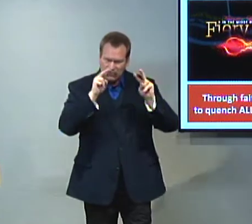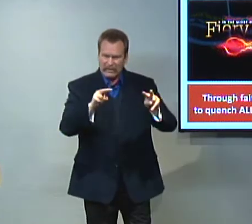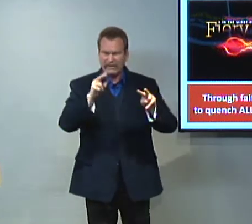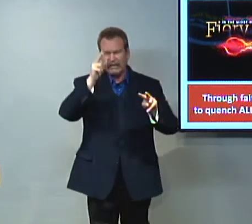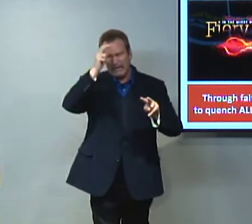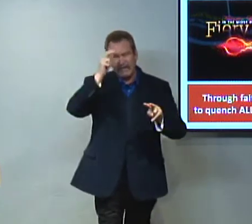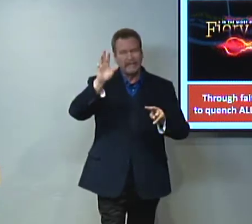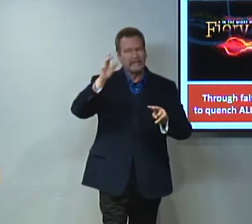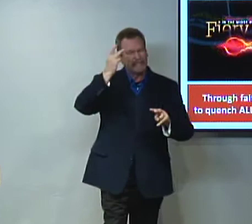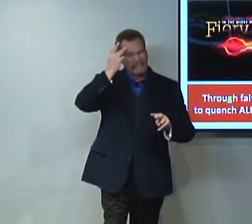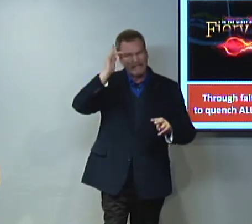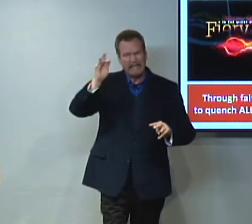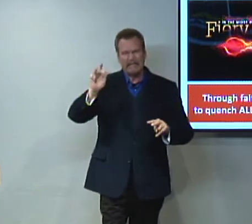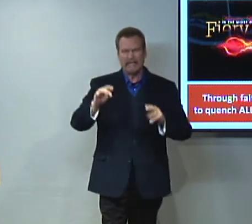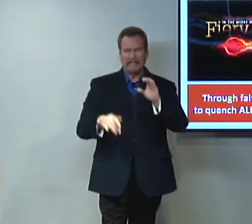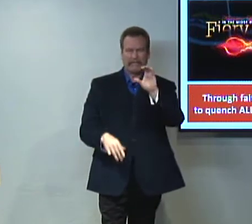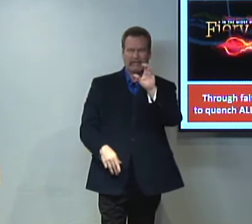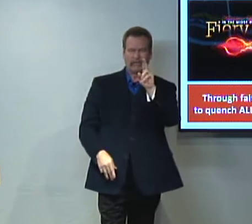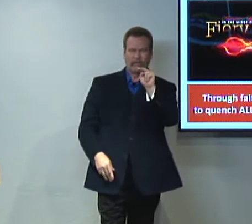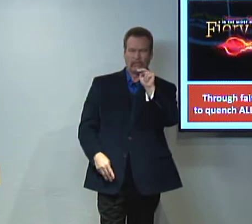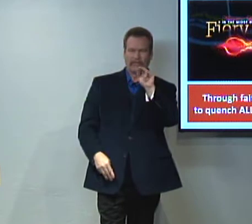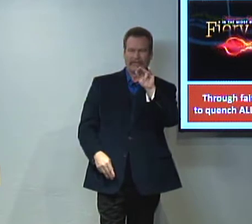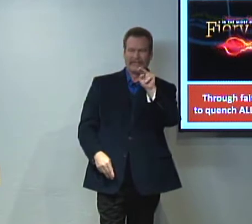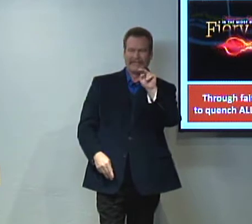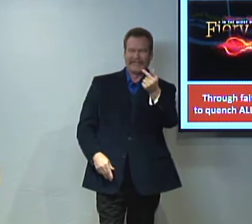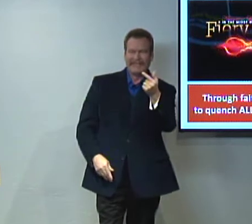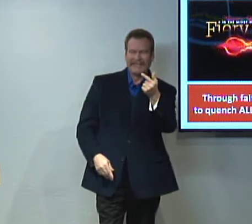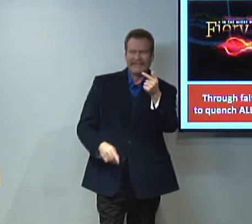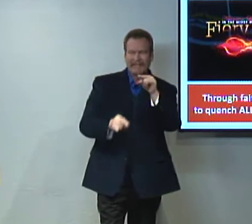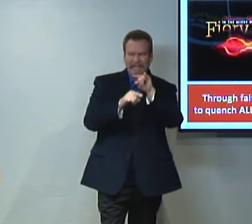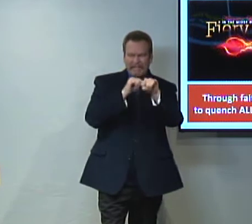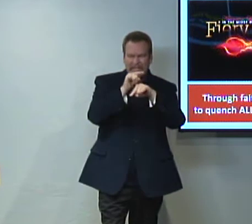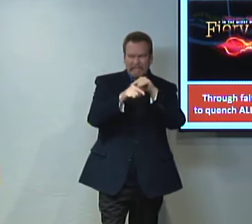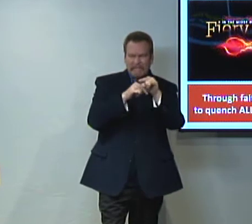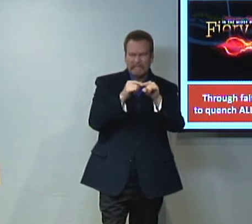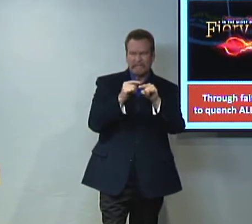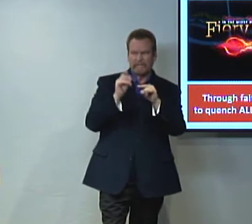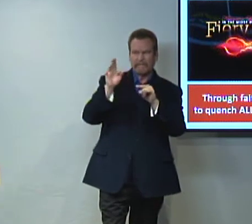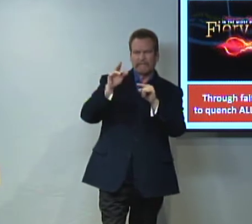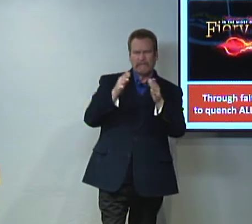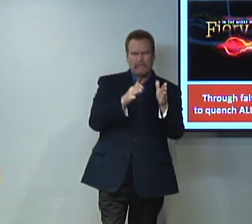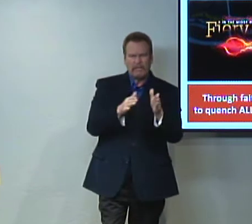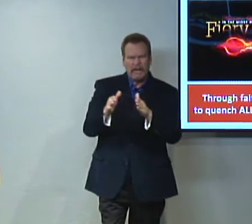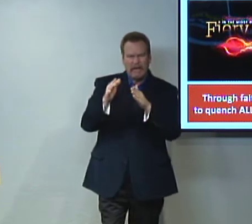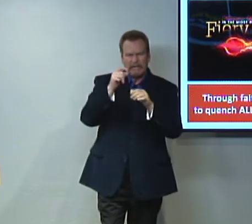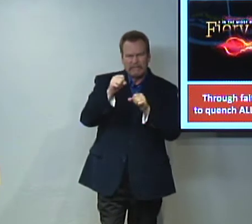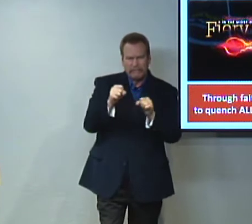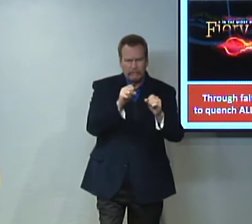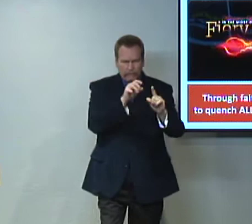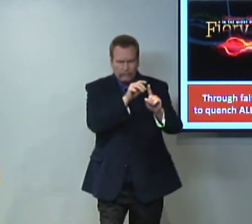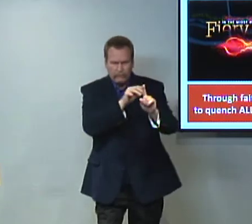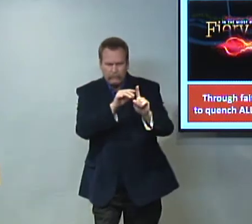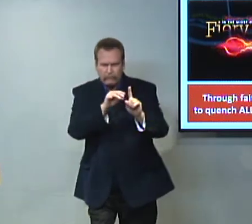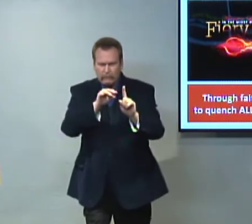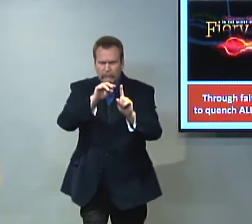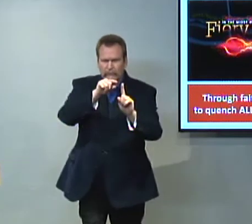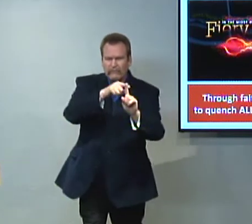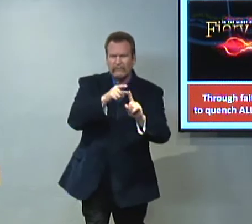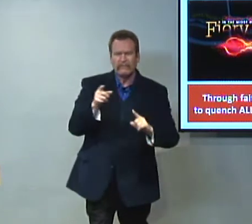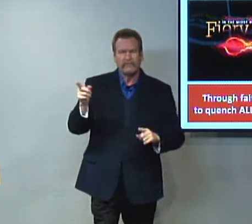come against you. That is the work of the devil. He's very, very clever. He's cunning in how he plans his betrayals and how